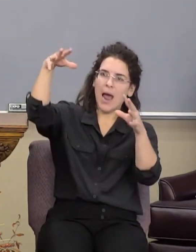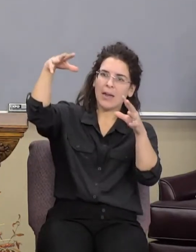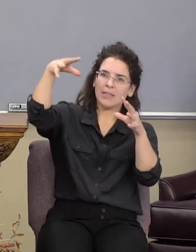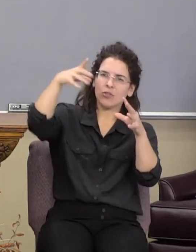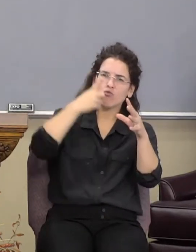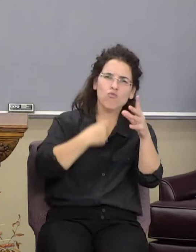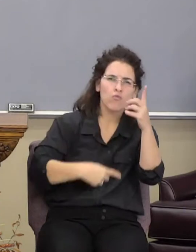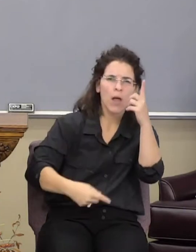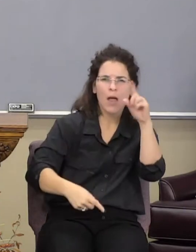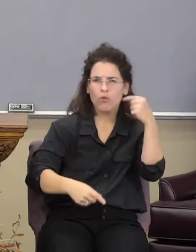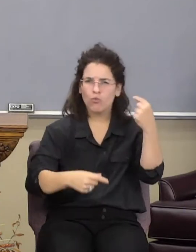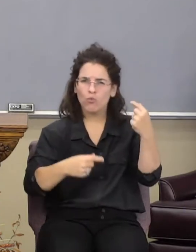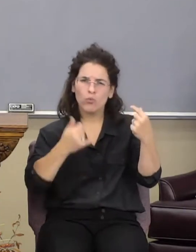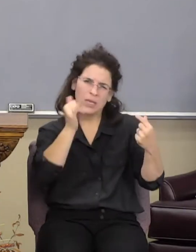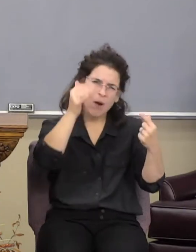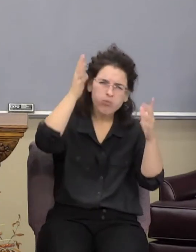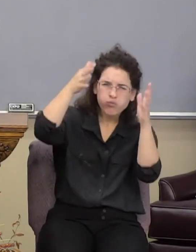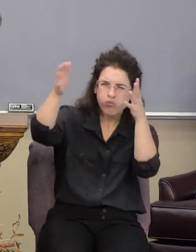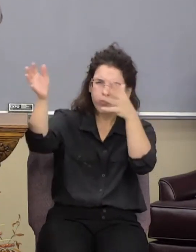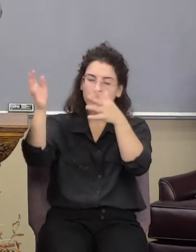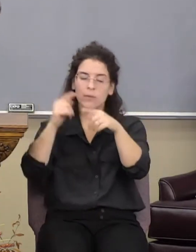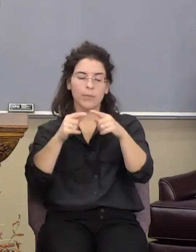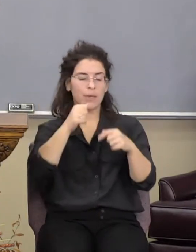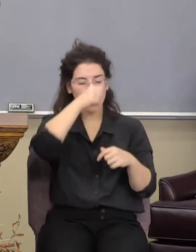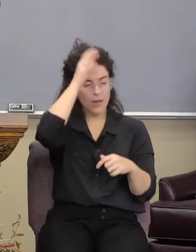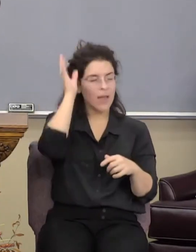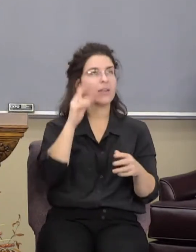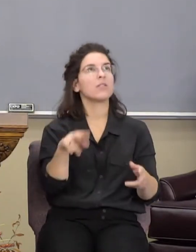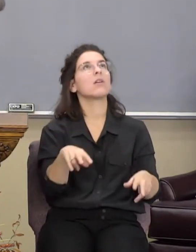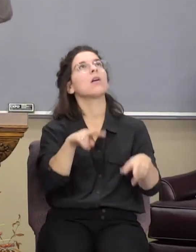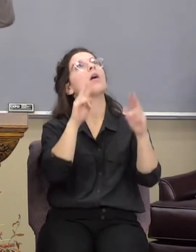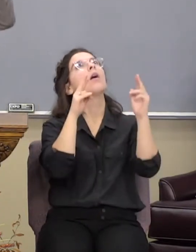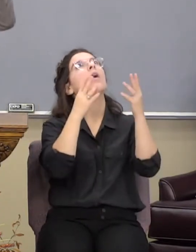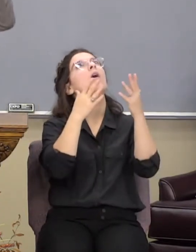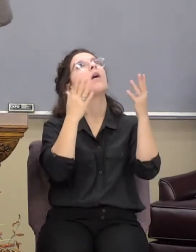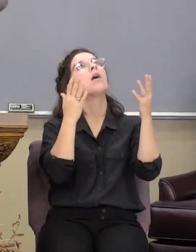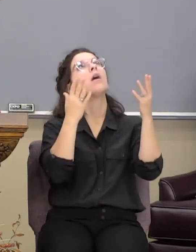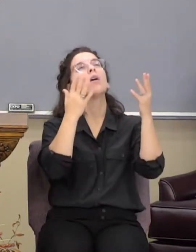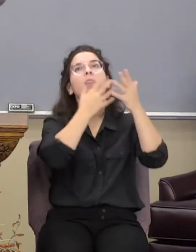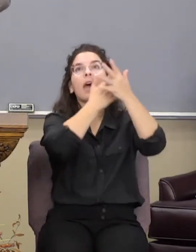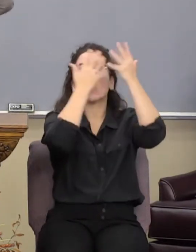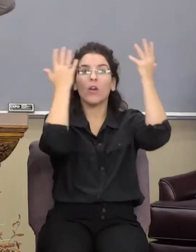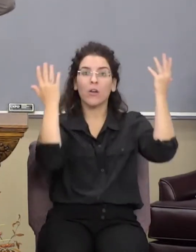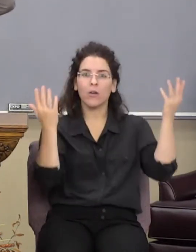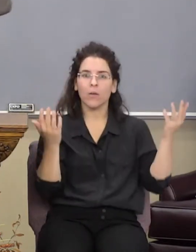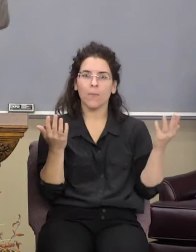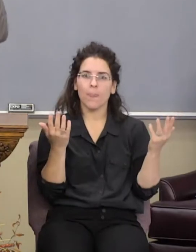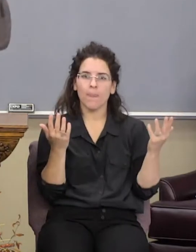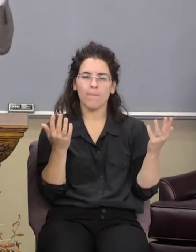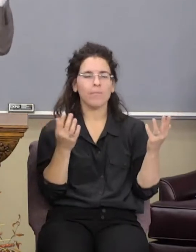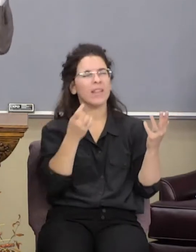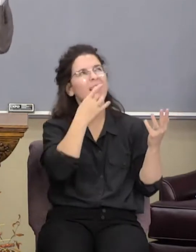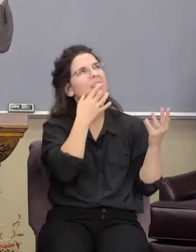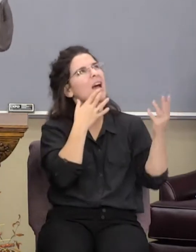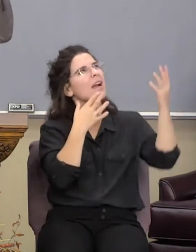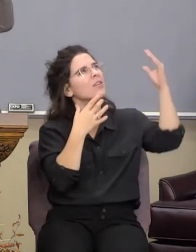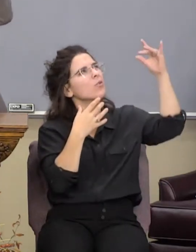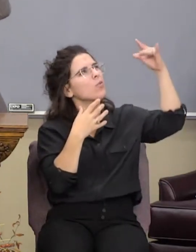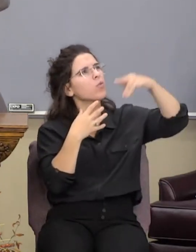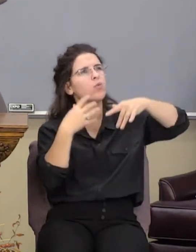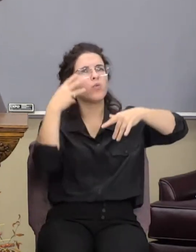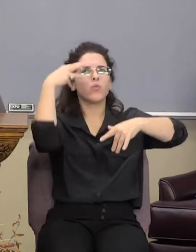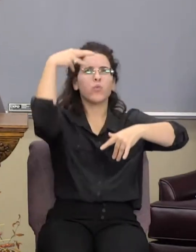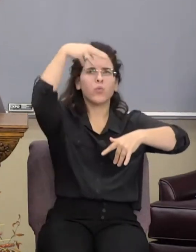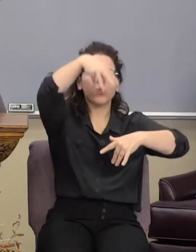When you're in Alaska, you're literally looking directly overhead. And these lights, you have